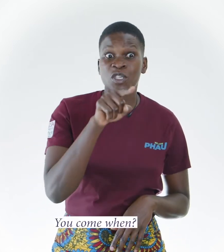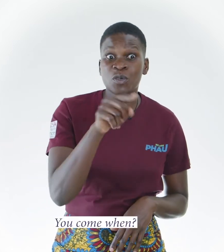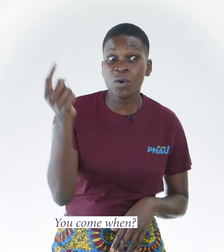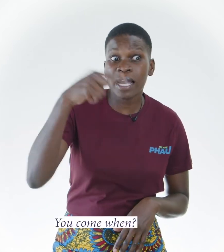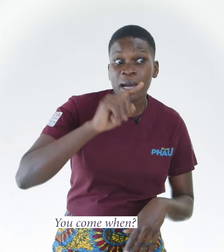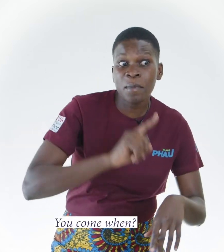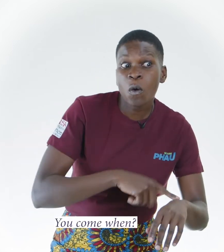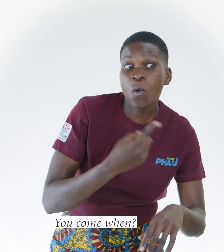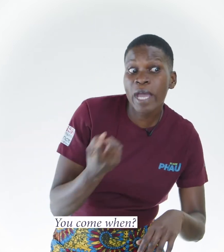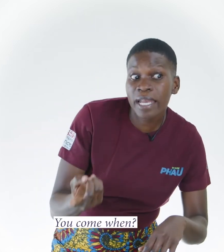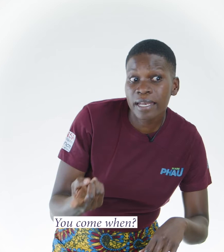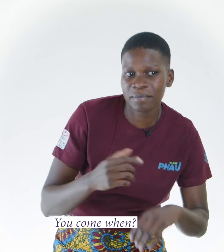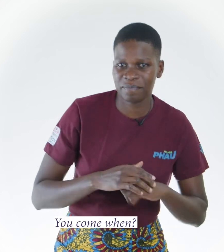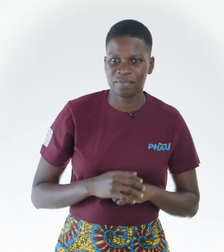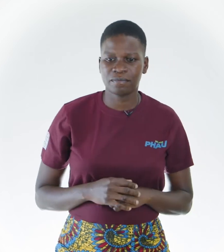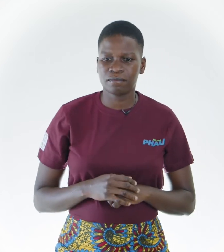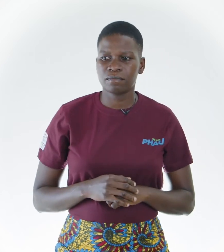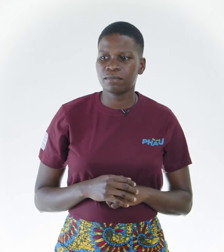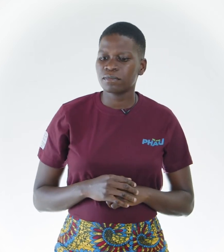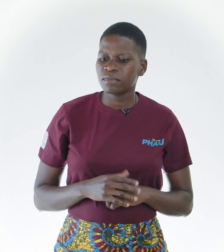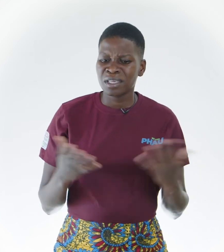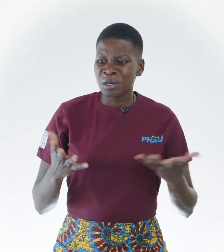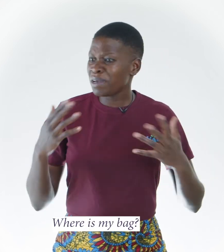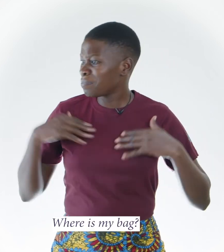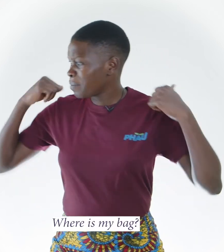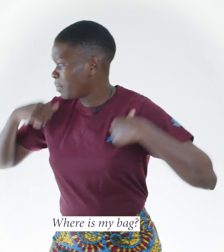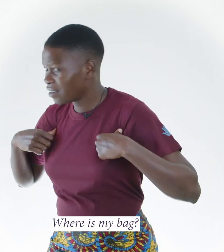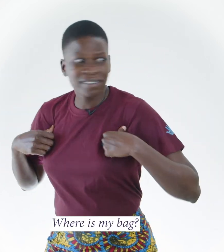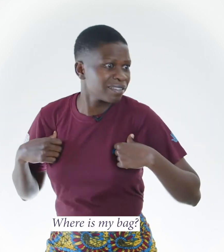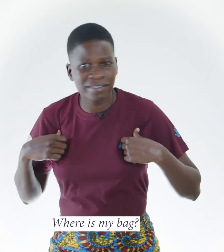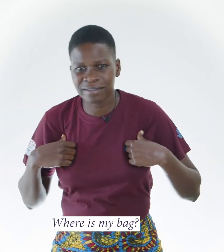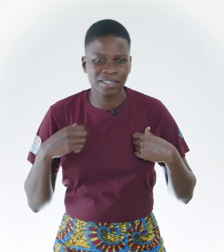You come when? Where's my bag?